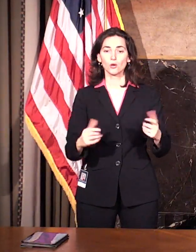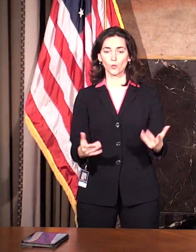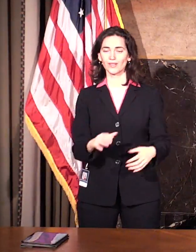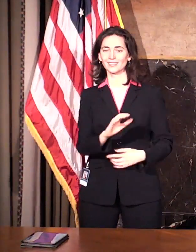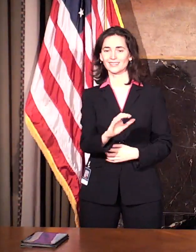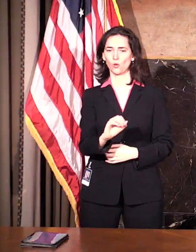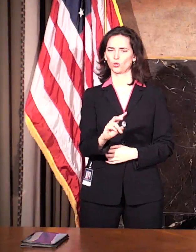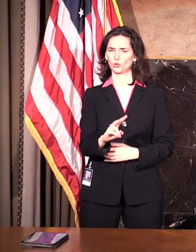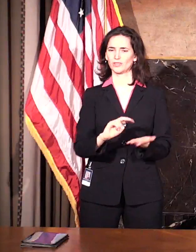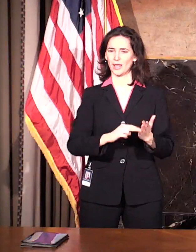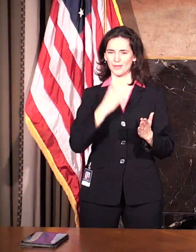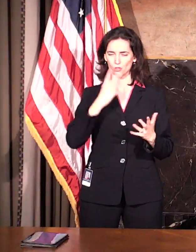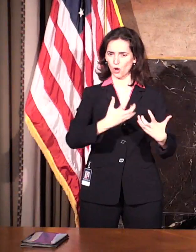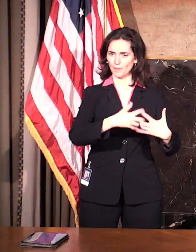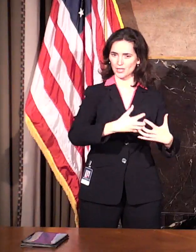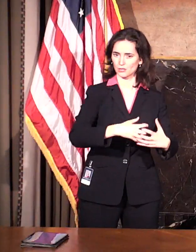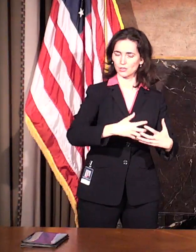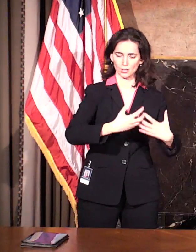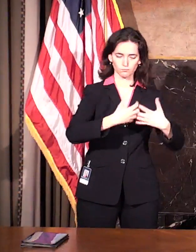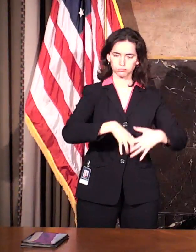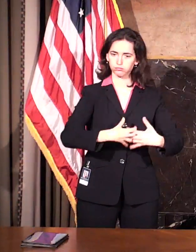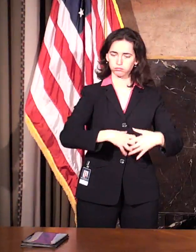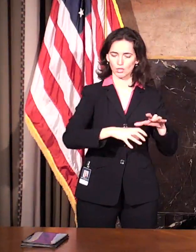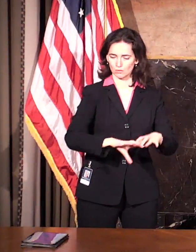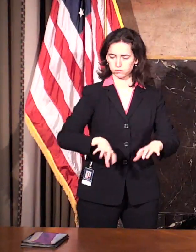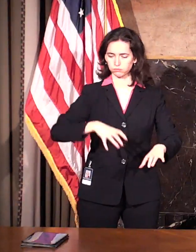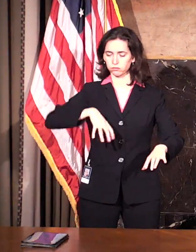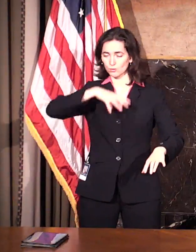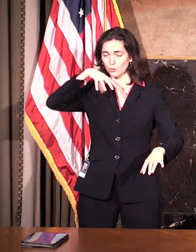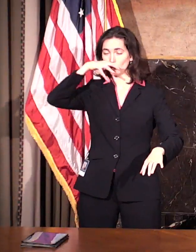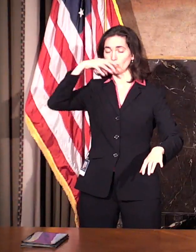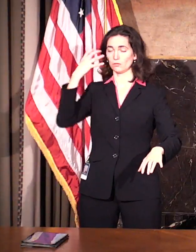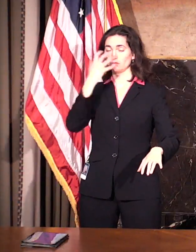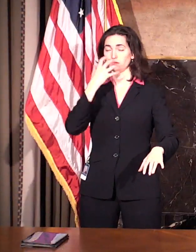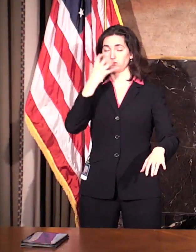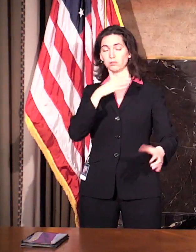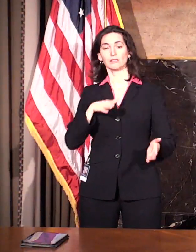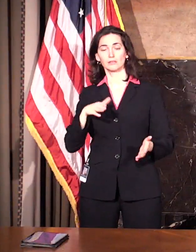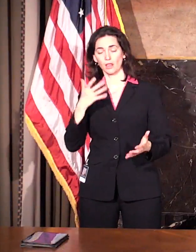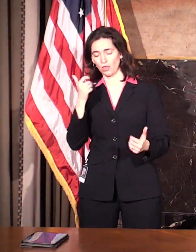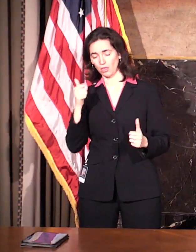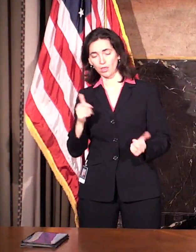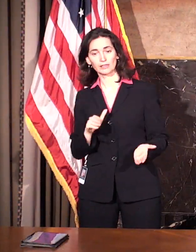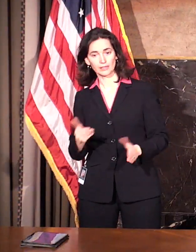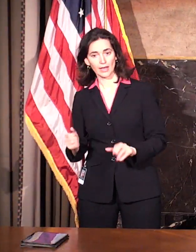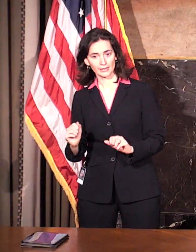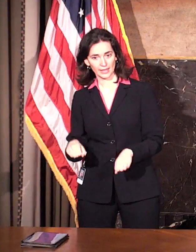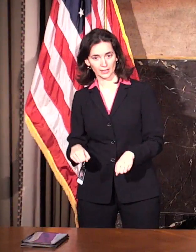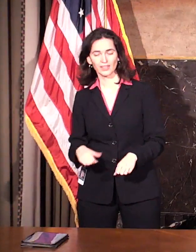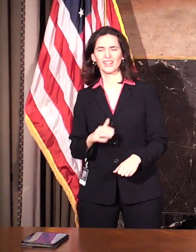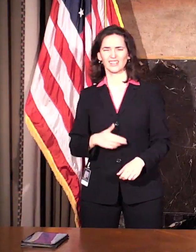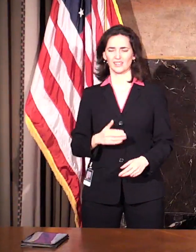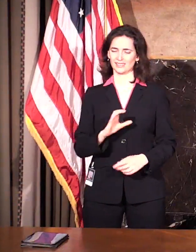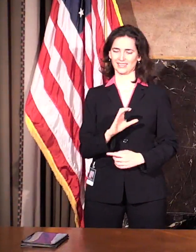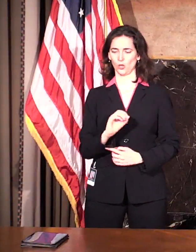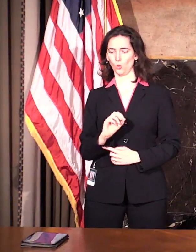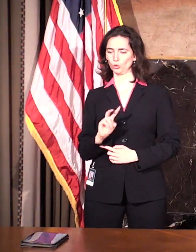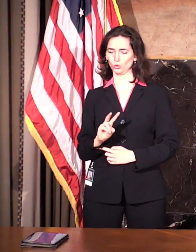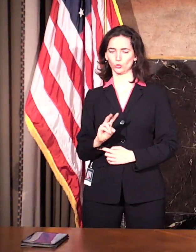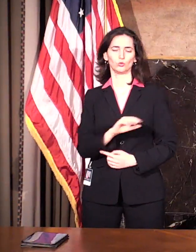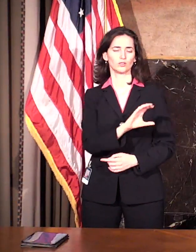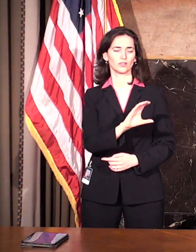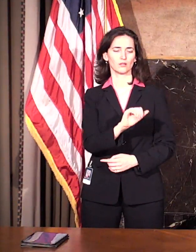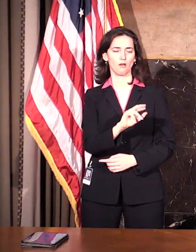another entirely preventable death. So that's the first thing I do want to talk about. The risk of carbon monoxide poisoning is